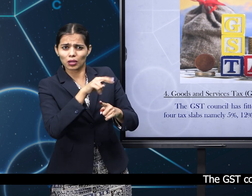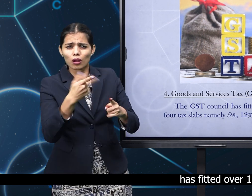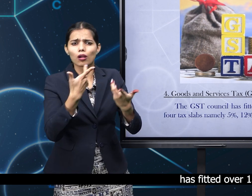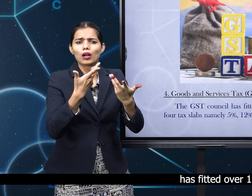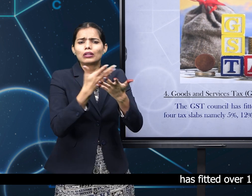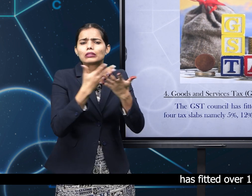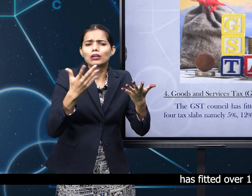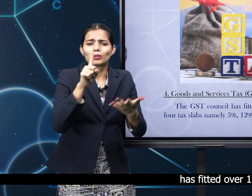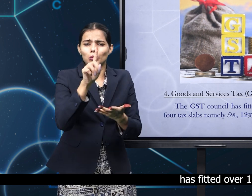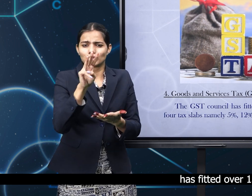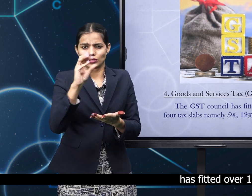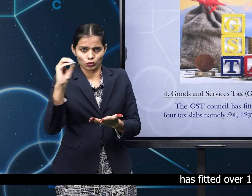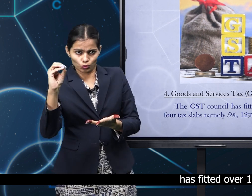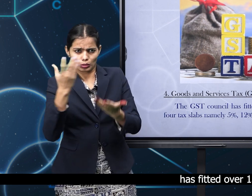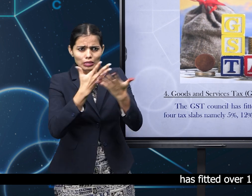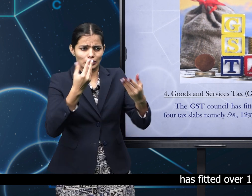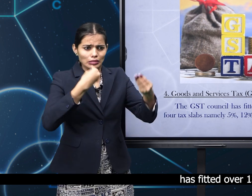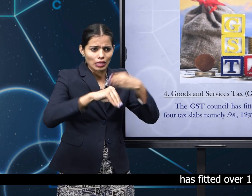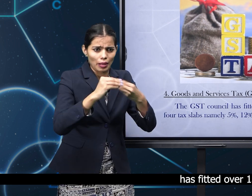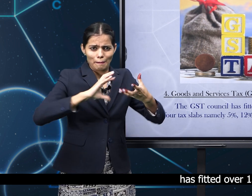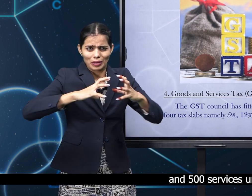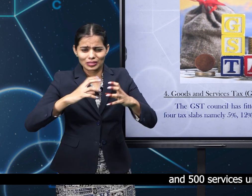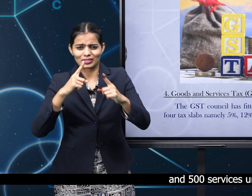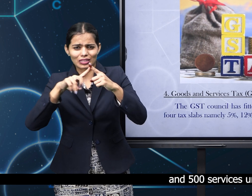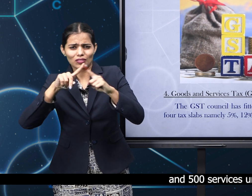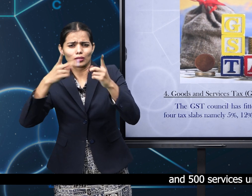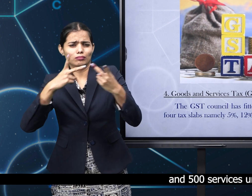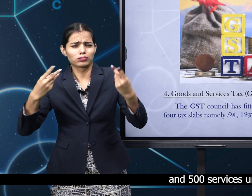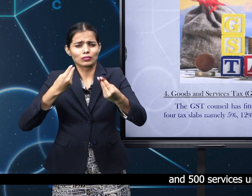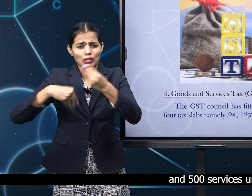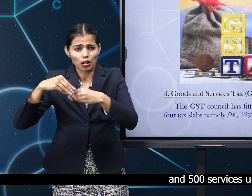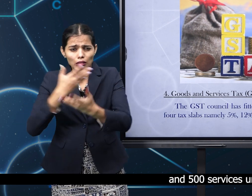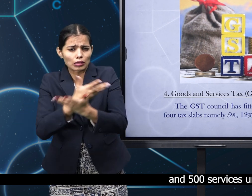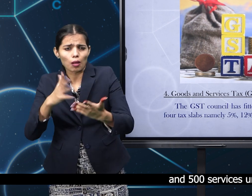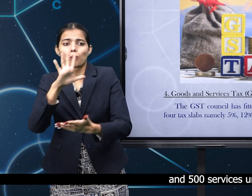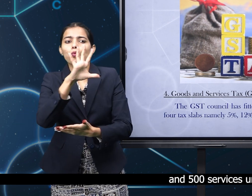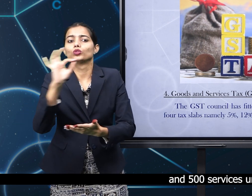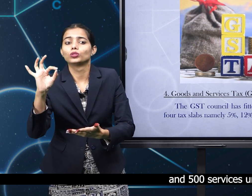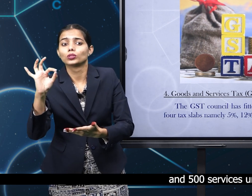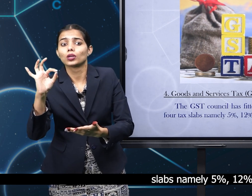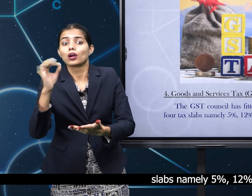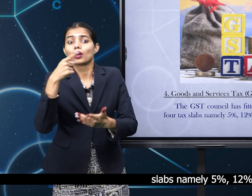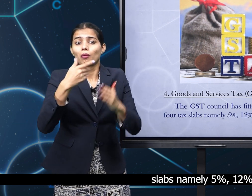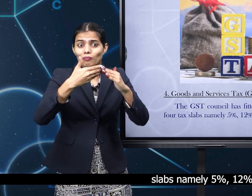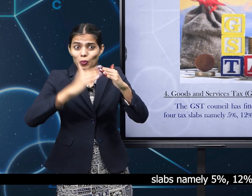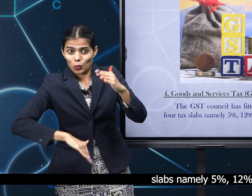has fitted over 1300 goods and 500 services under four techs, slabs namely